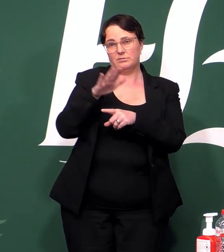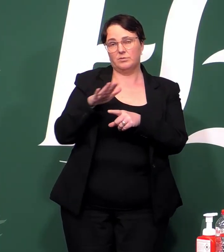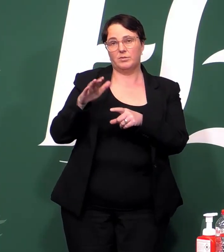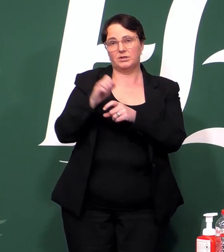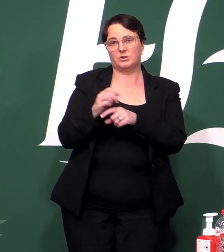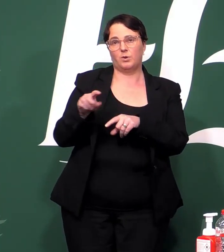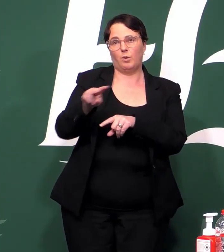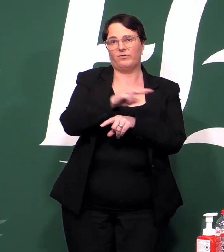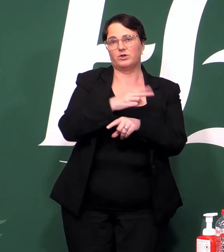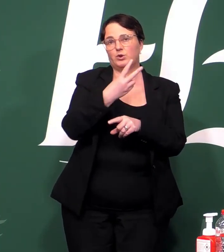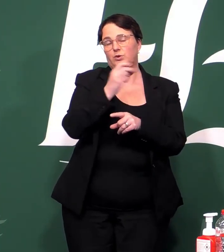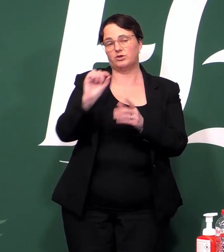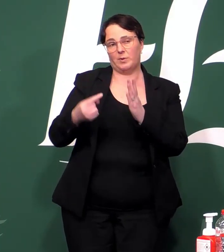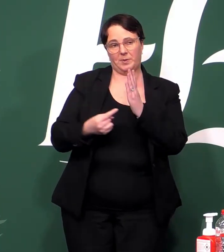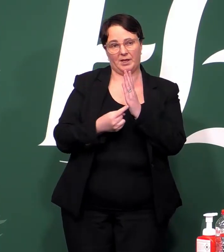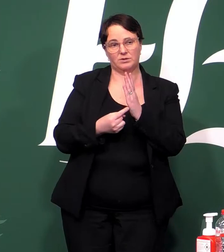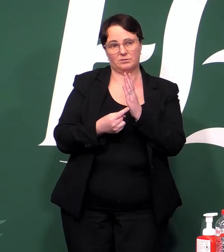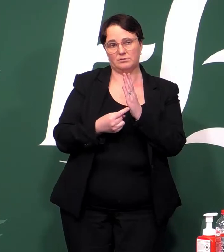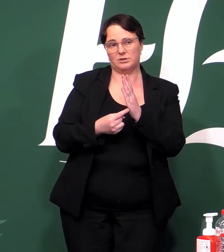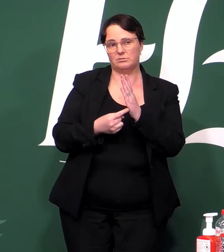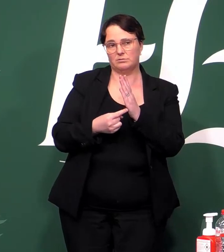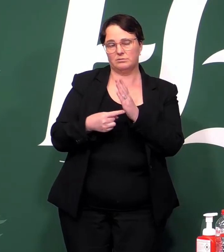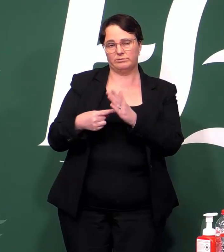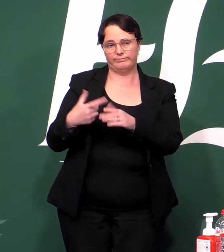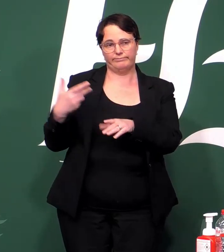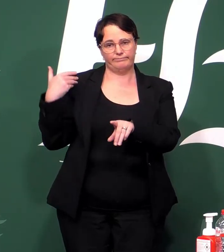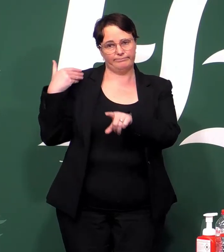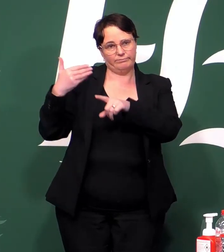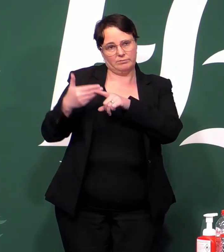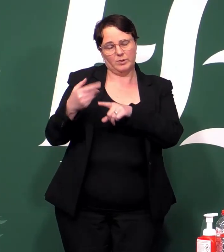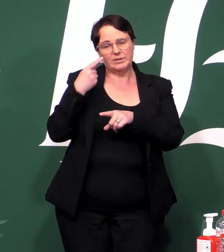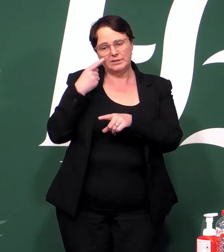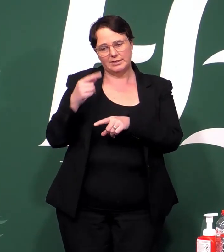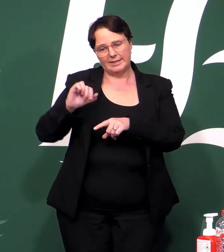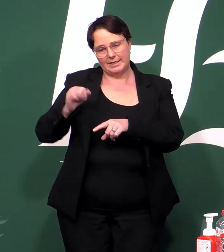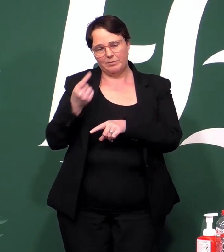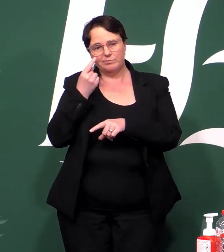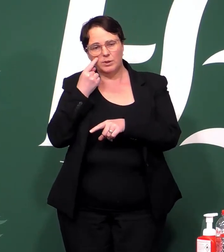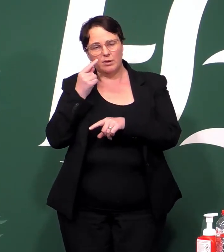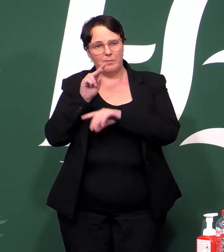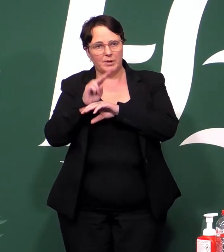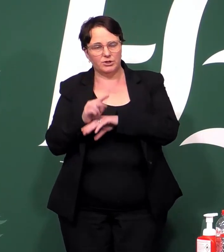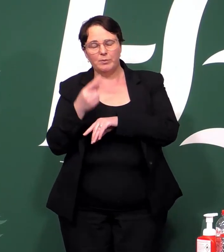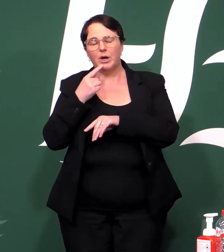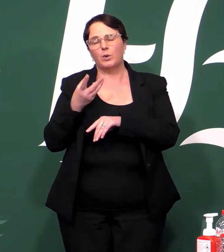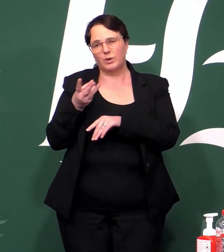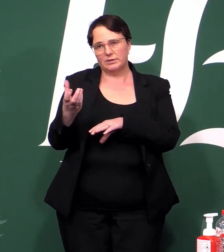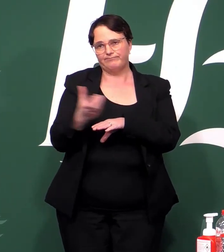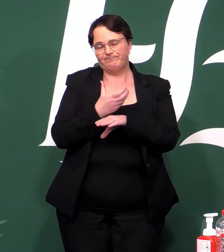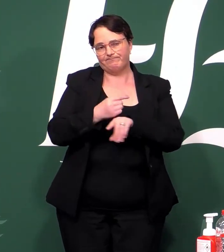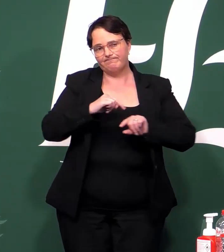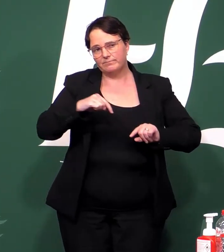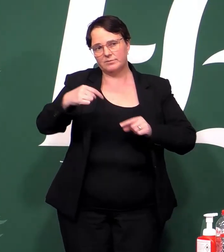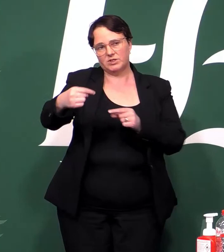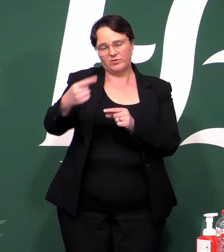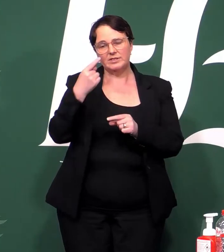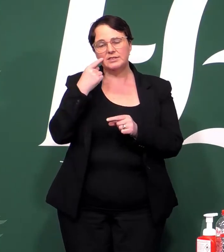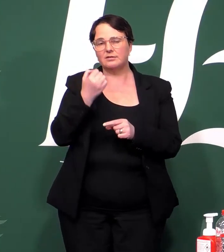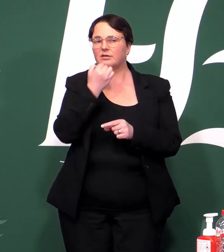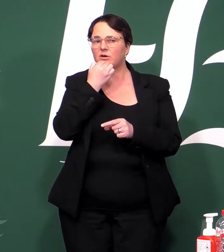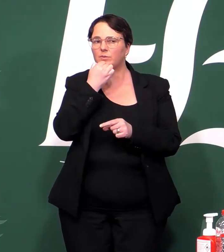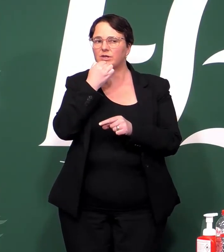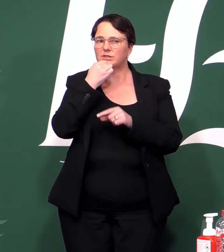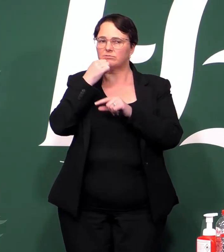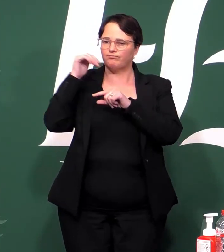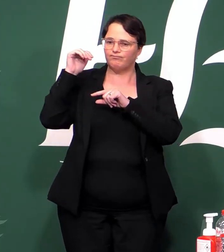well over 200,000 expire in that recent period, and we'll continue to monitor that. But it is going to remain a challenge as we've seen the numbers shrink.